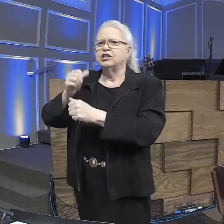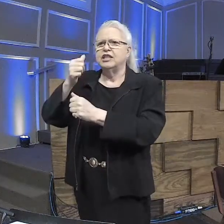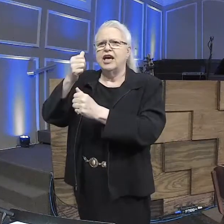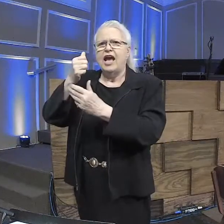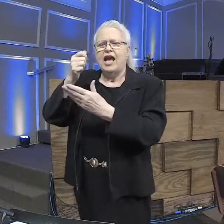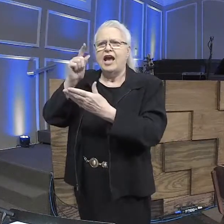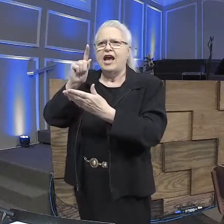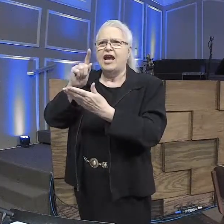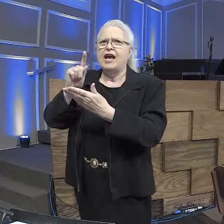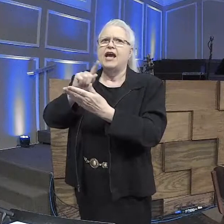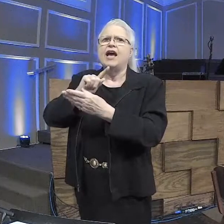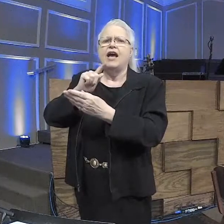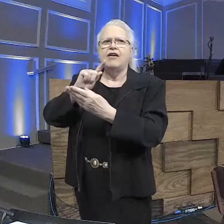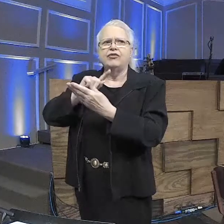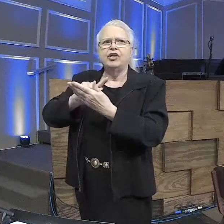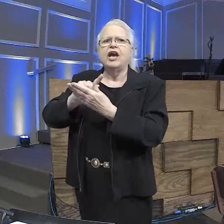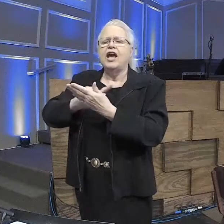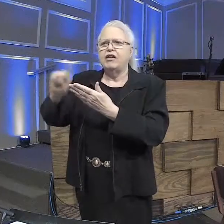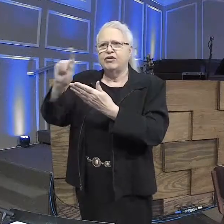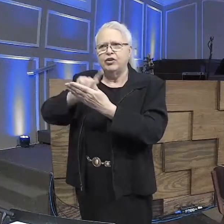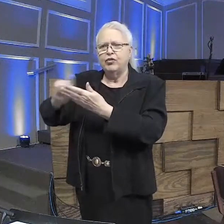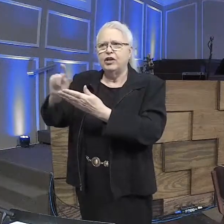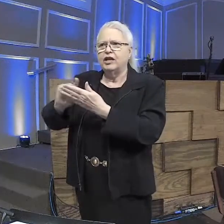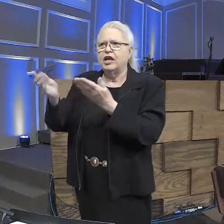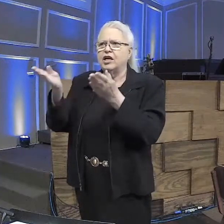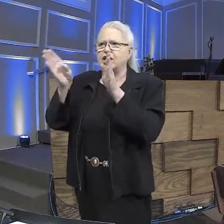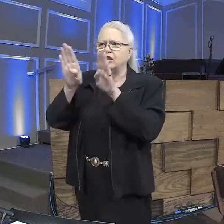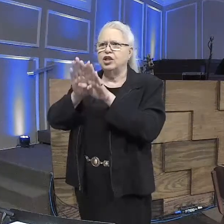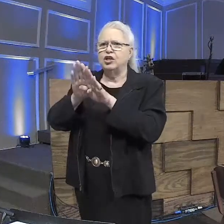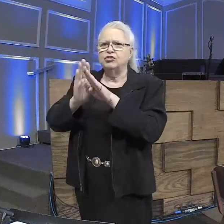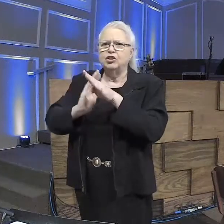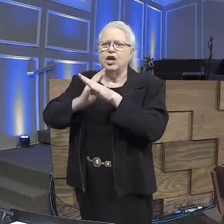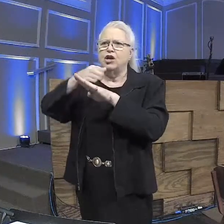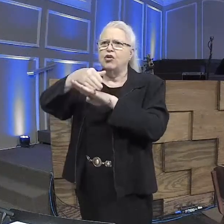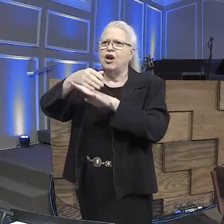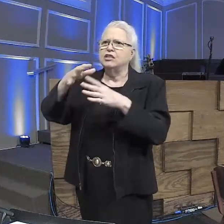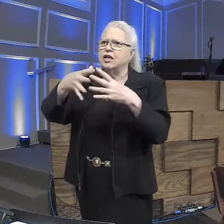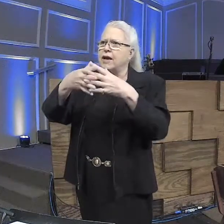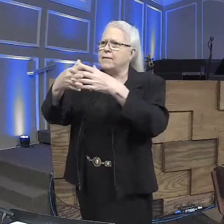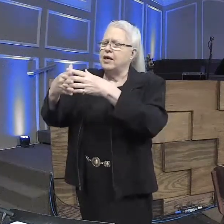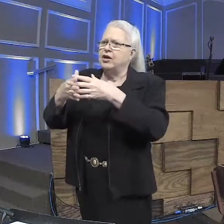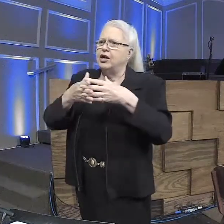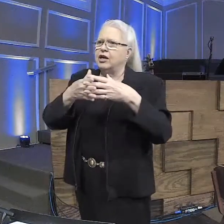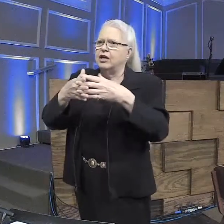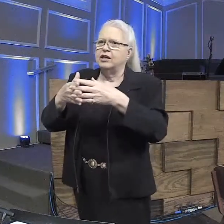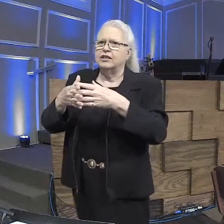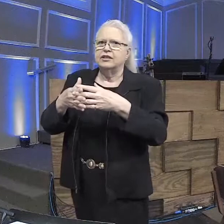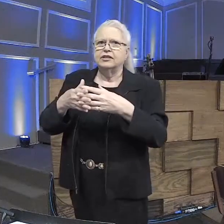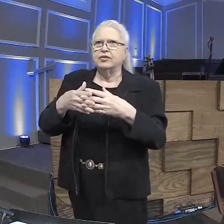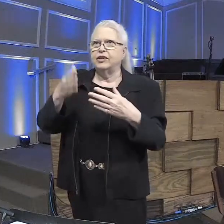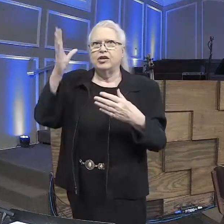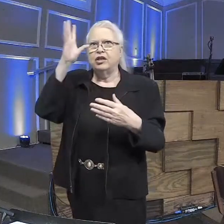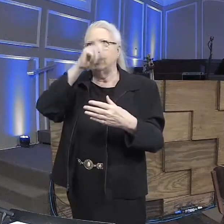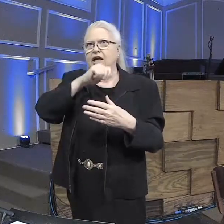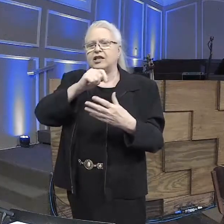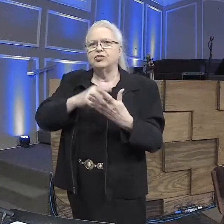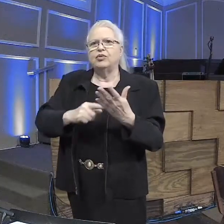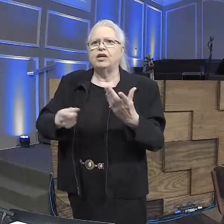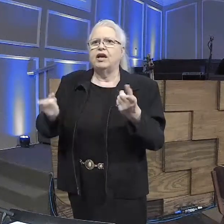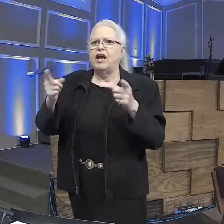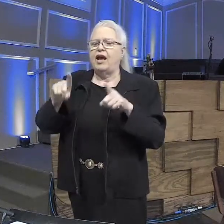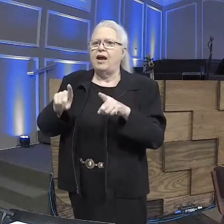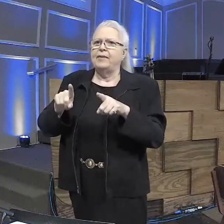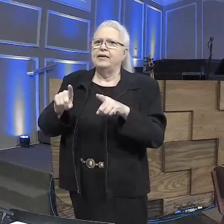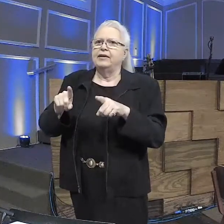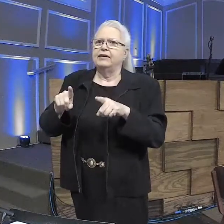America. And that was pre-COVID when that was research was done. So we can only anticipate and guess what church life might be